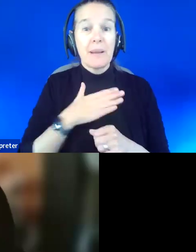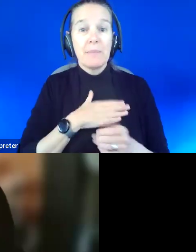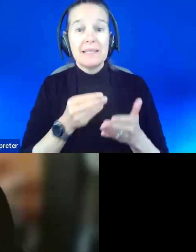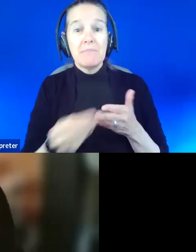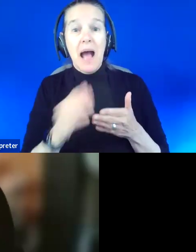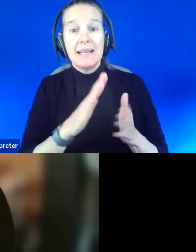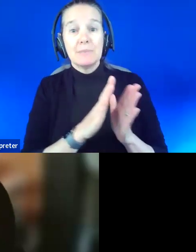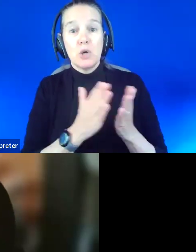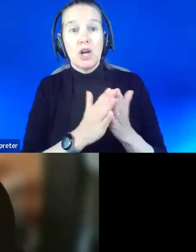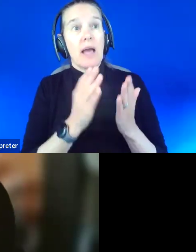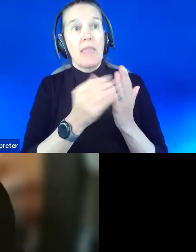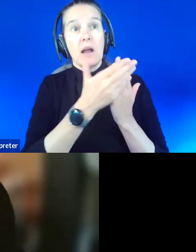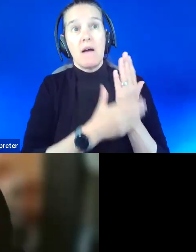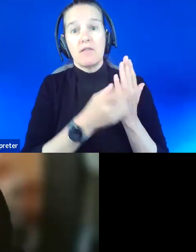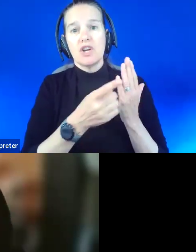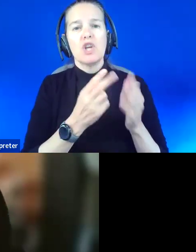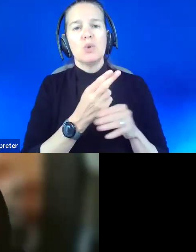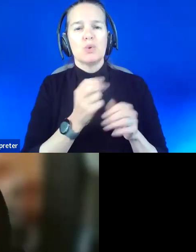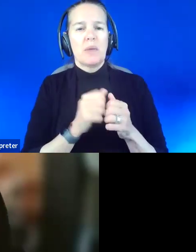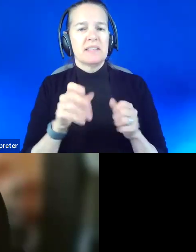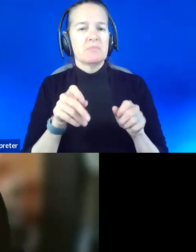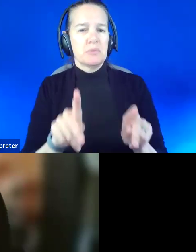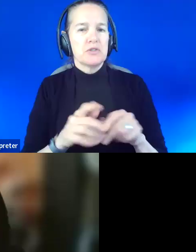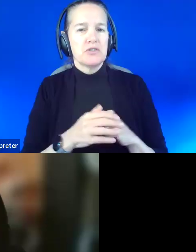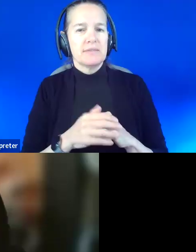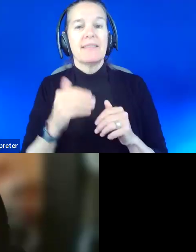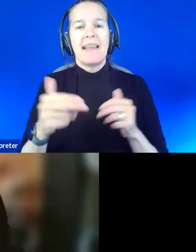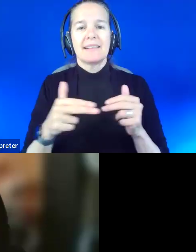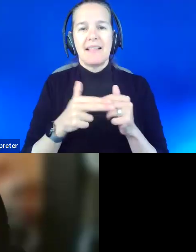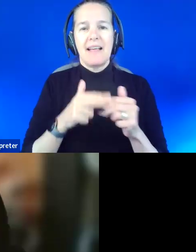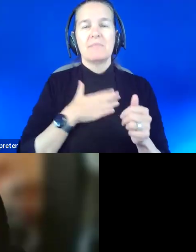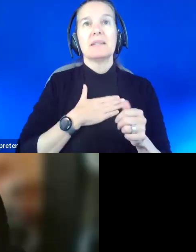the cover is used with his permission. Next slide, please.